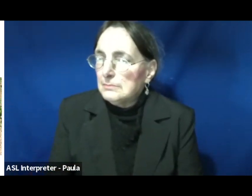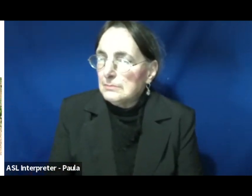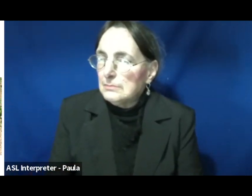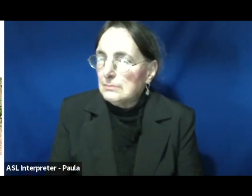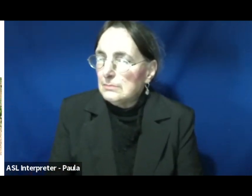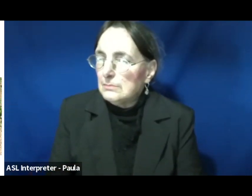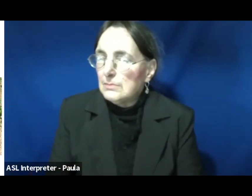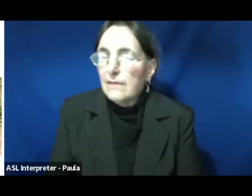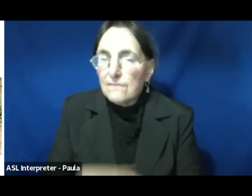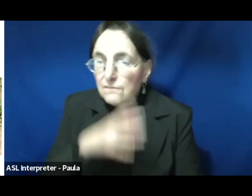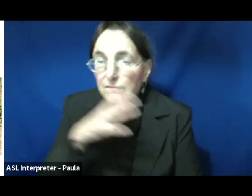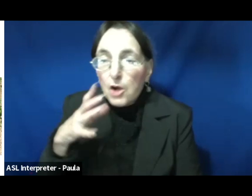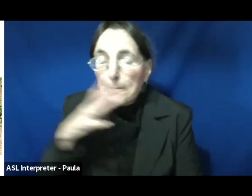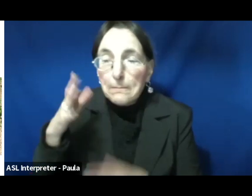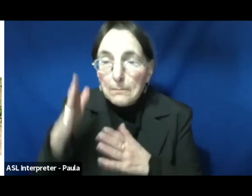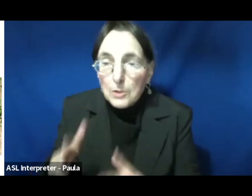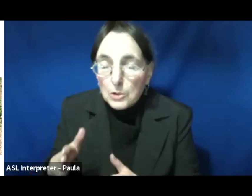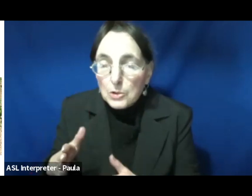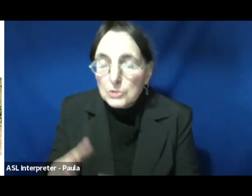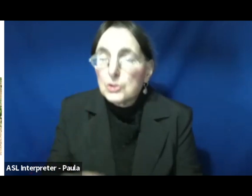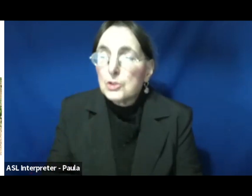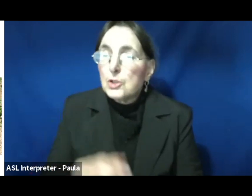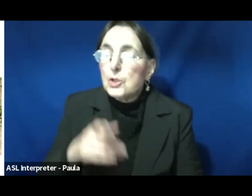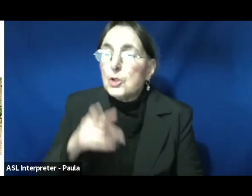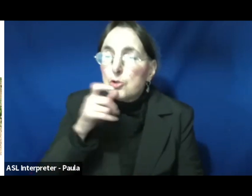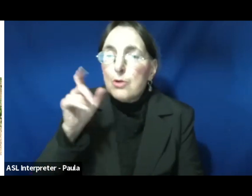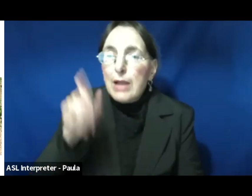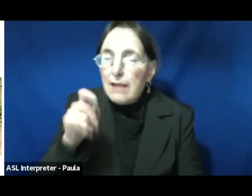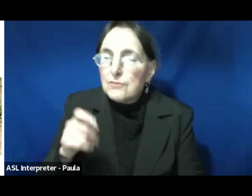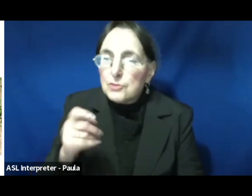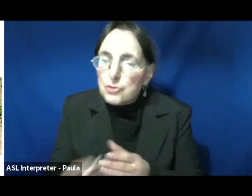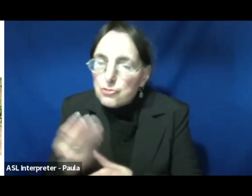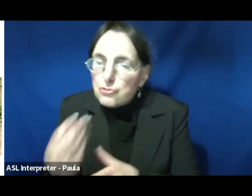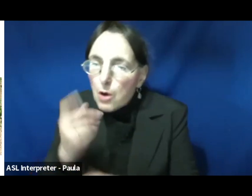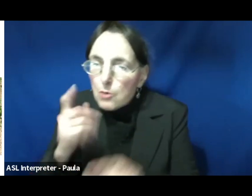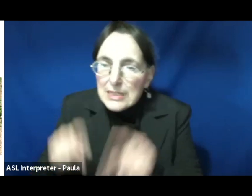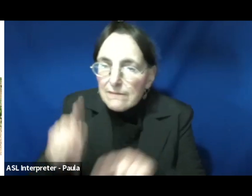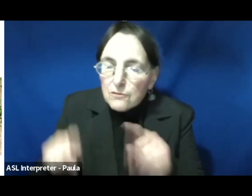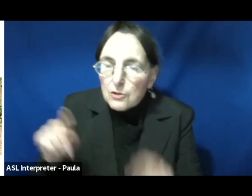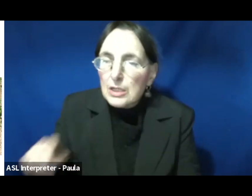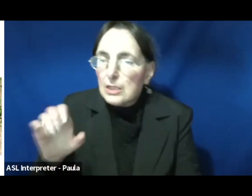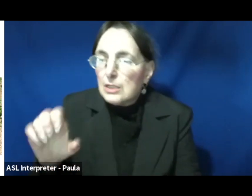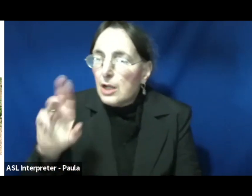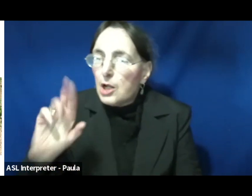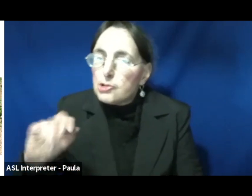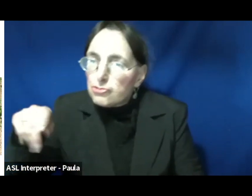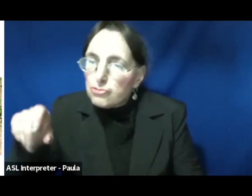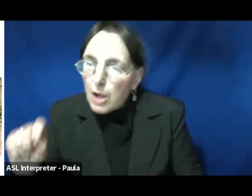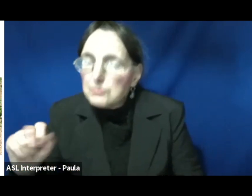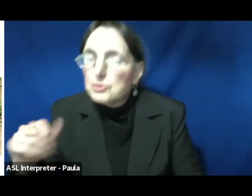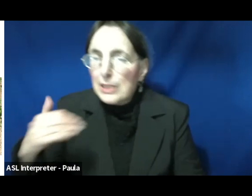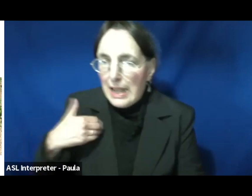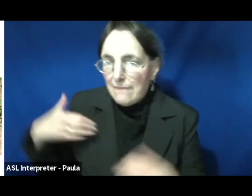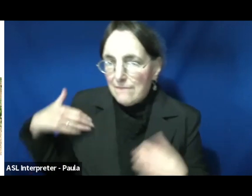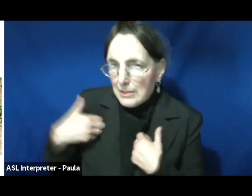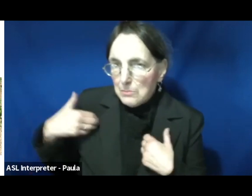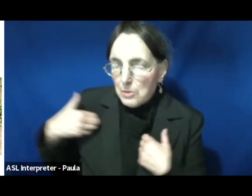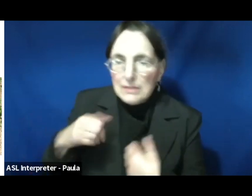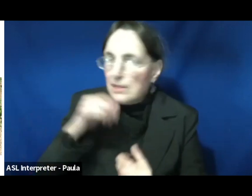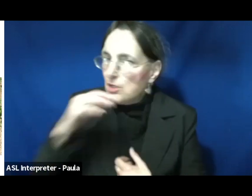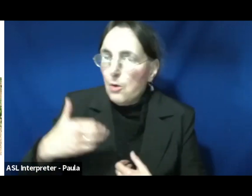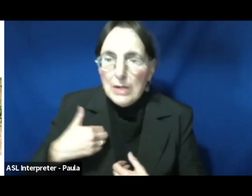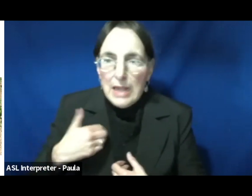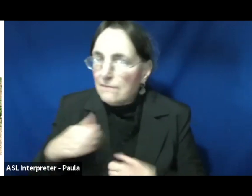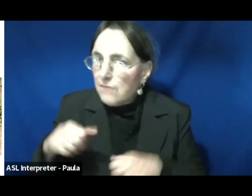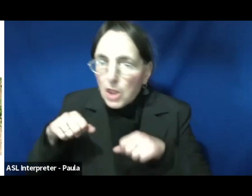Right? The farmers who had to grow different crops that they eat and have their own livestock they don't have a lawnmower. So